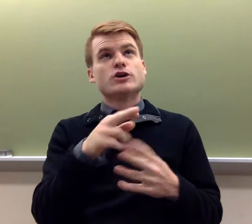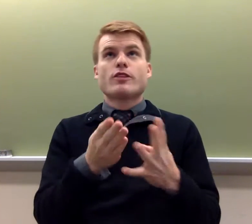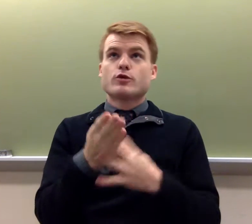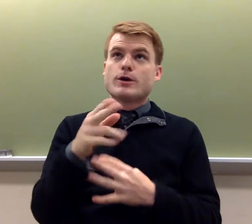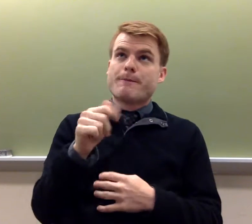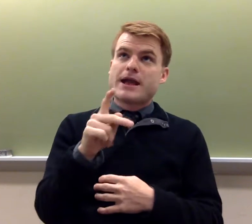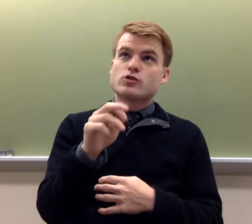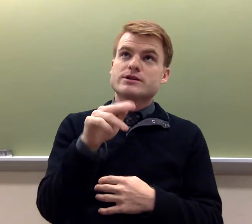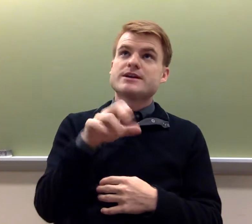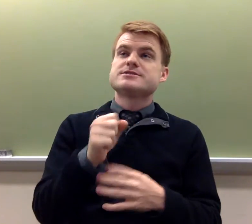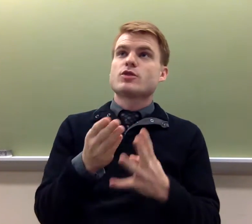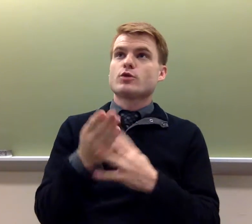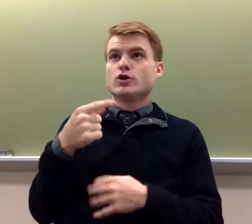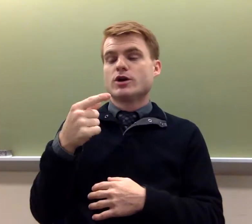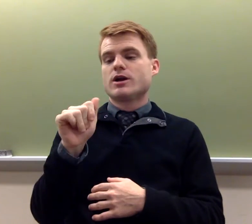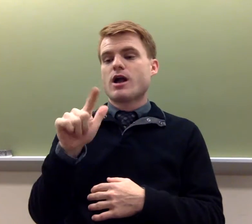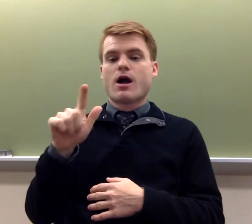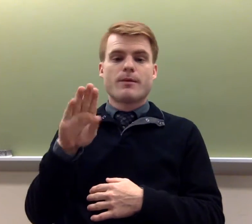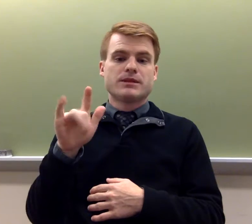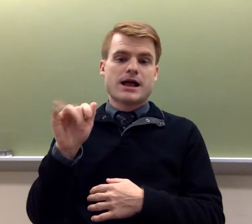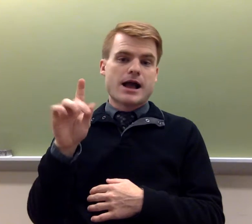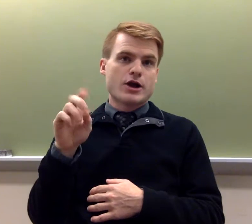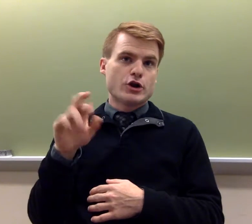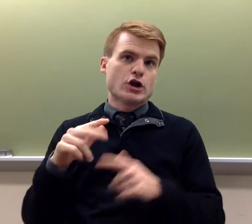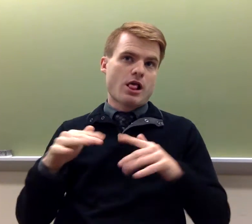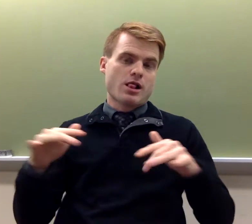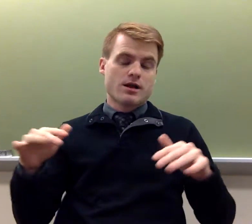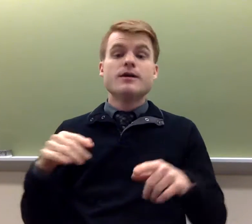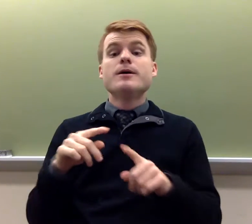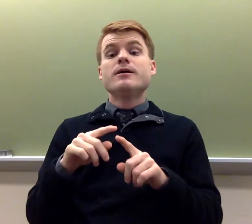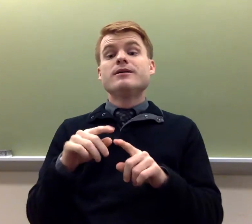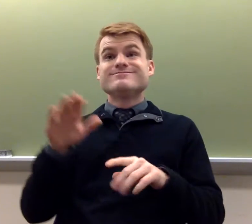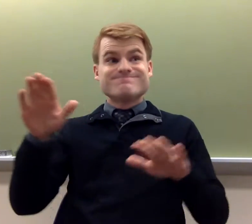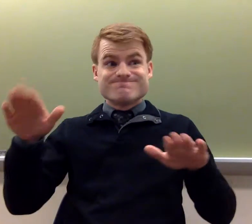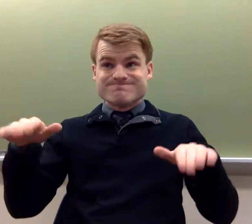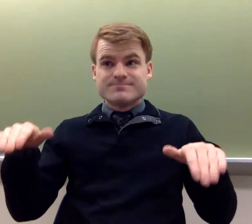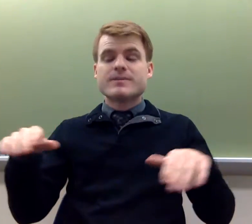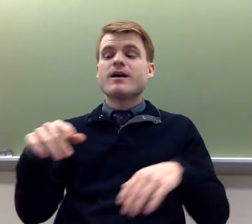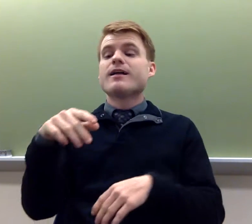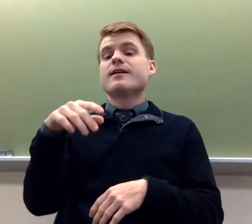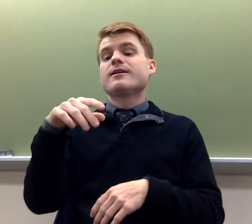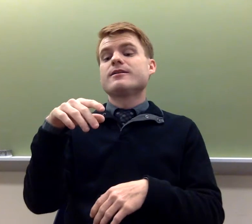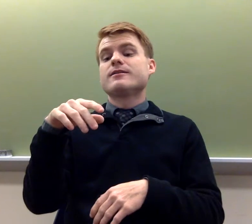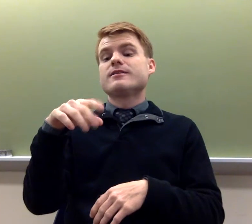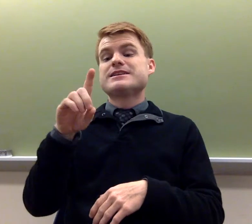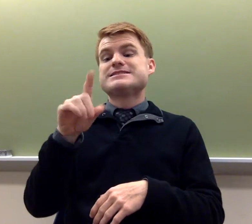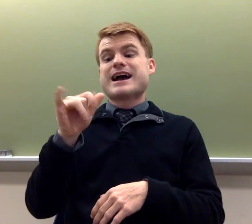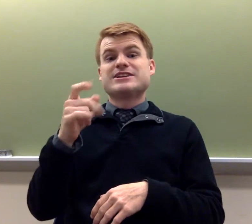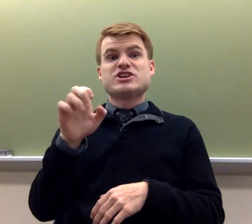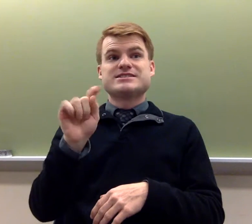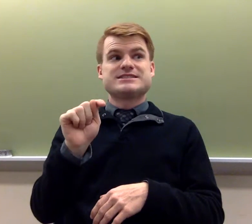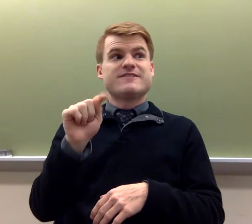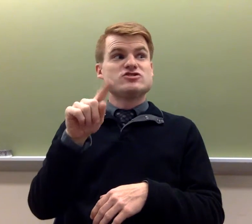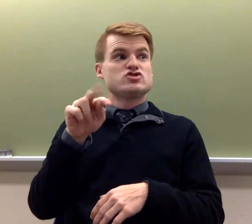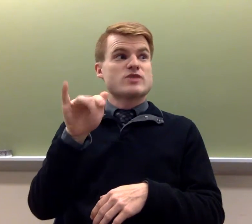your gallbladder, etc. Guys, the digestive tract is one long tube, open on either